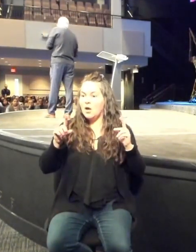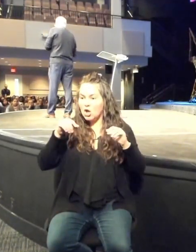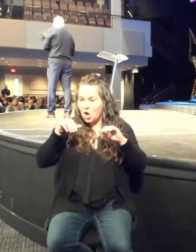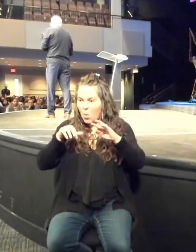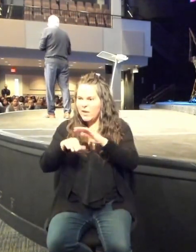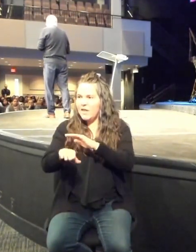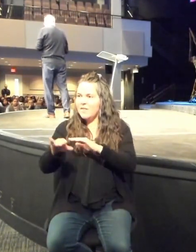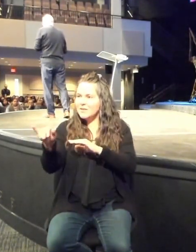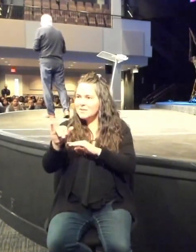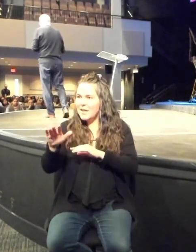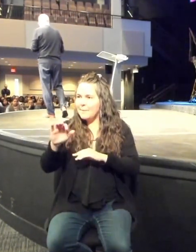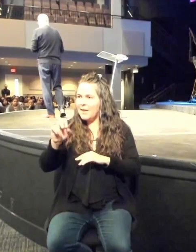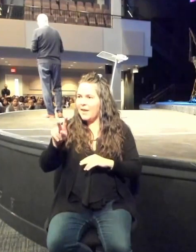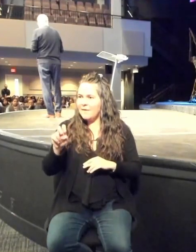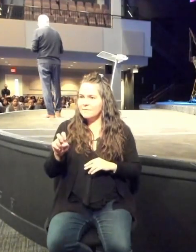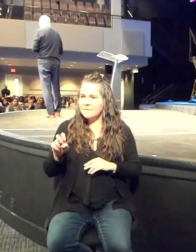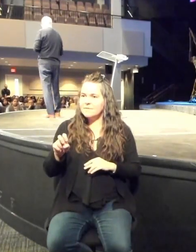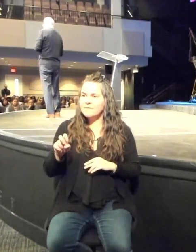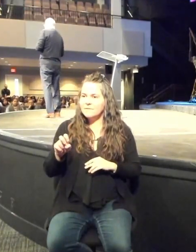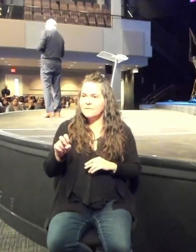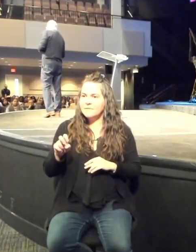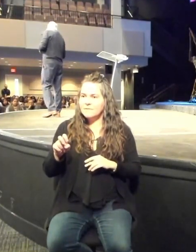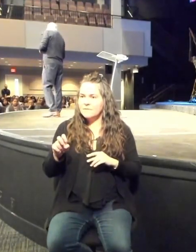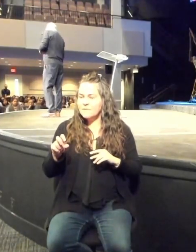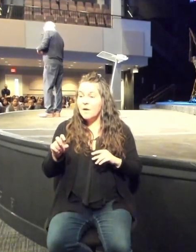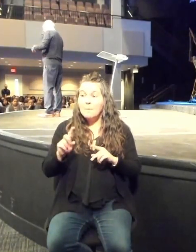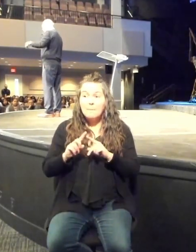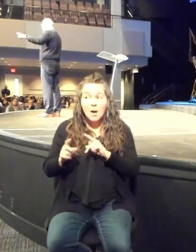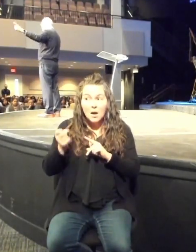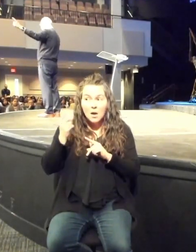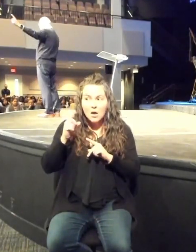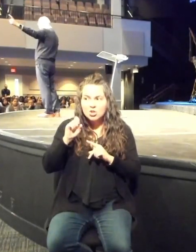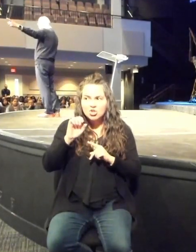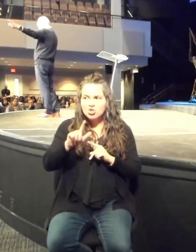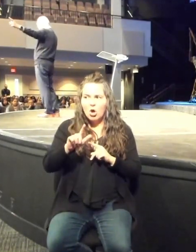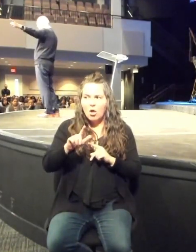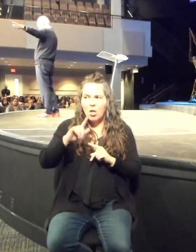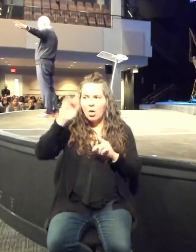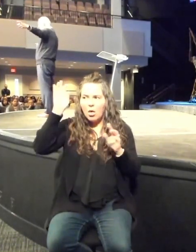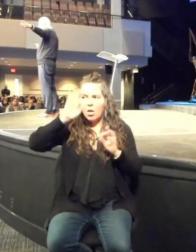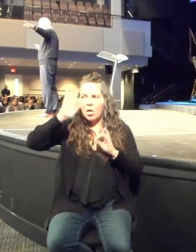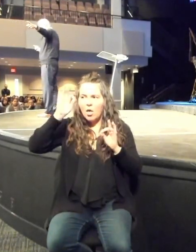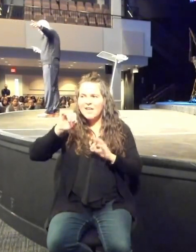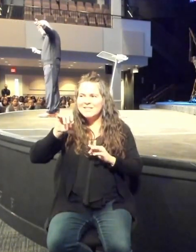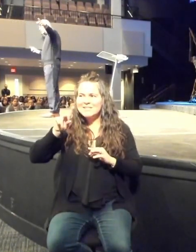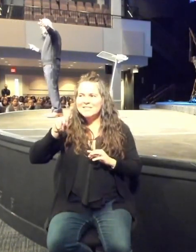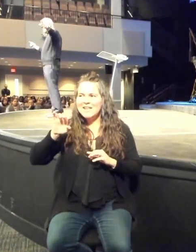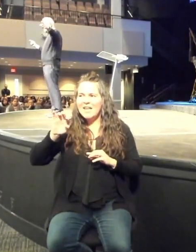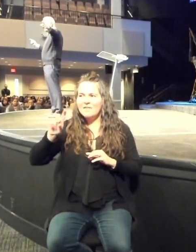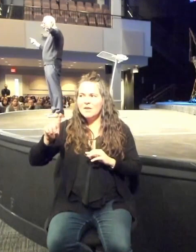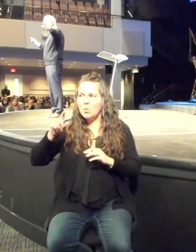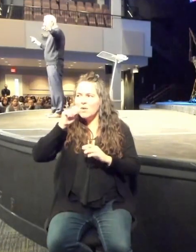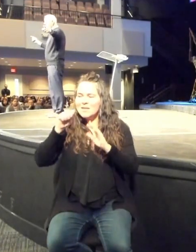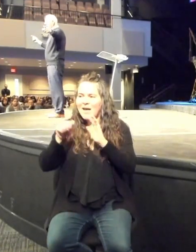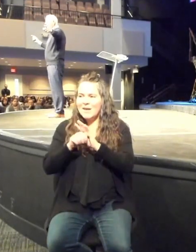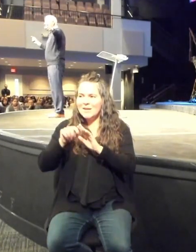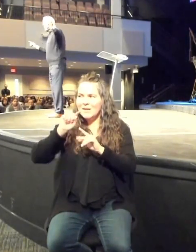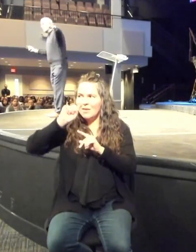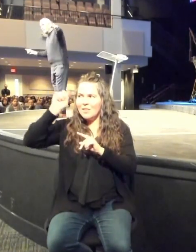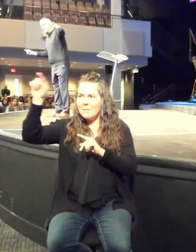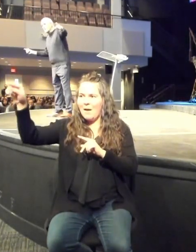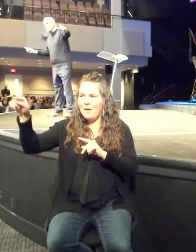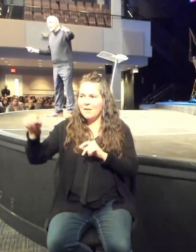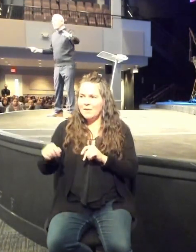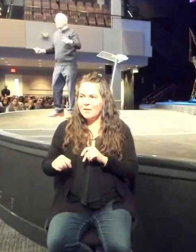is. But Saul didn't know that David was hiding in the back of the cave. Okay. And